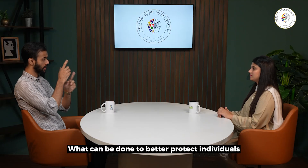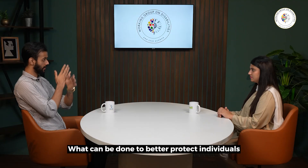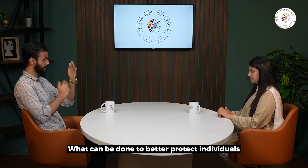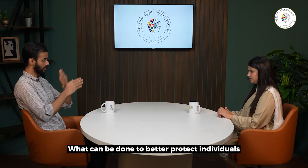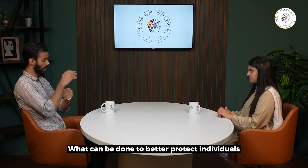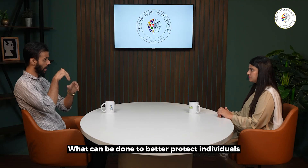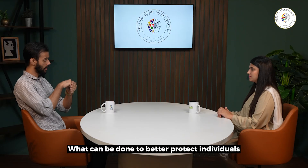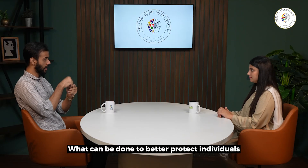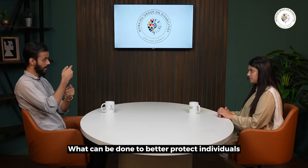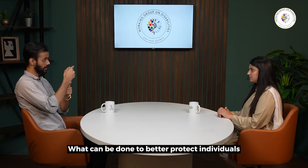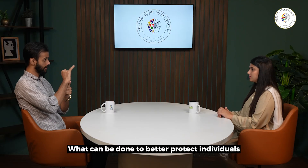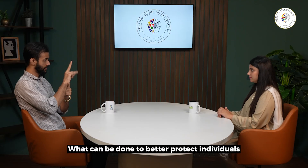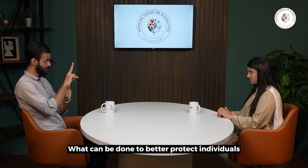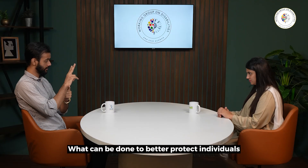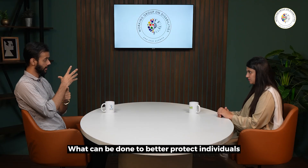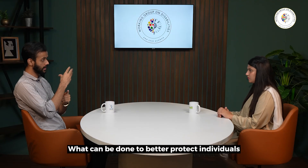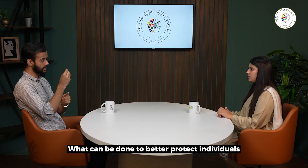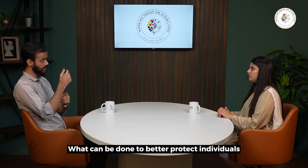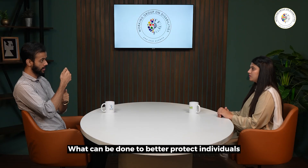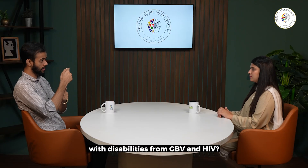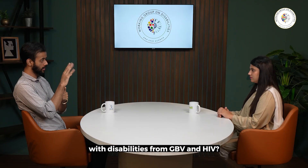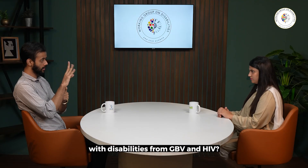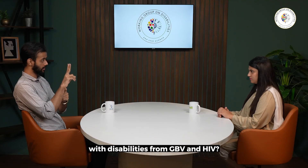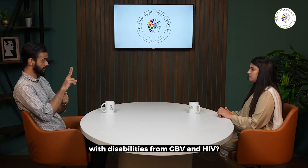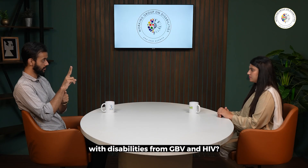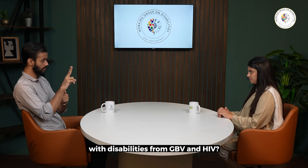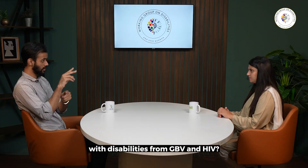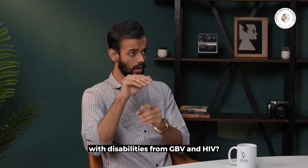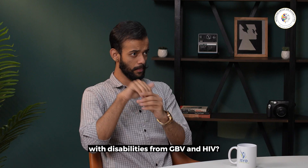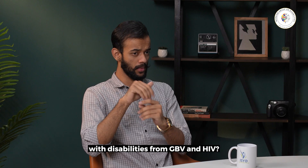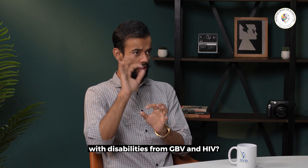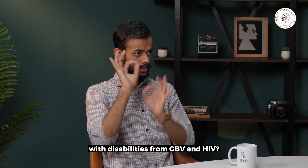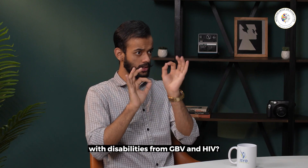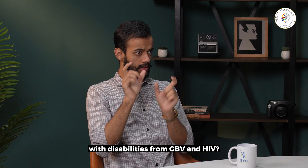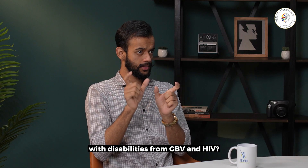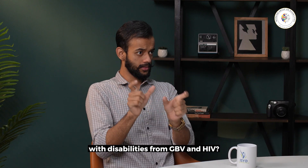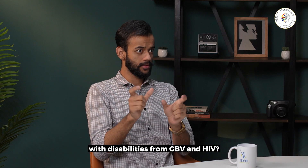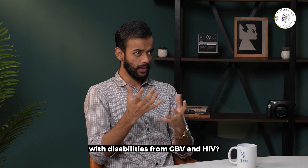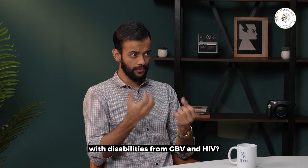What can be done to better protect individuals with disabilities from GBV and HIV?